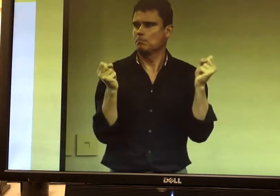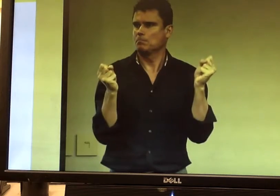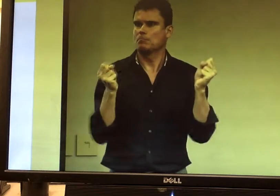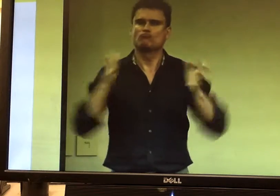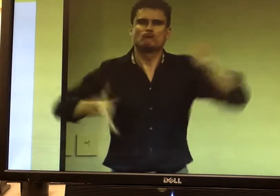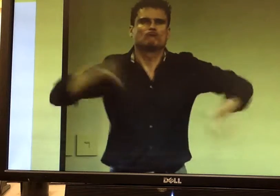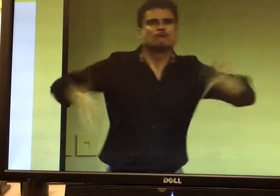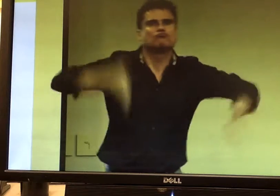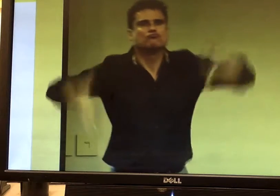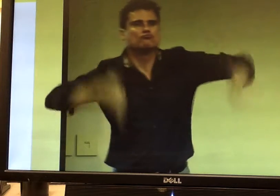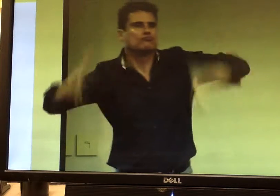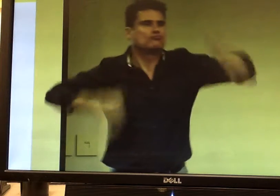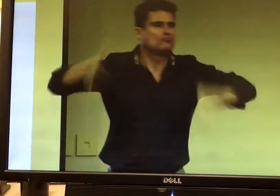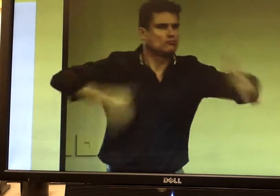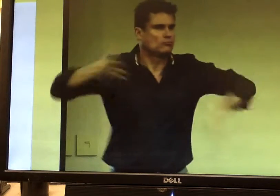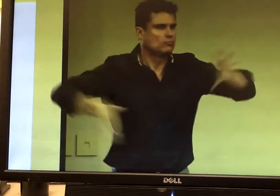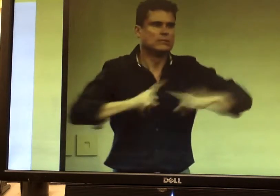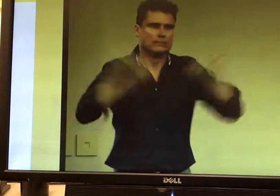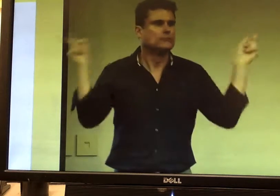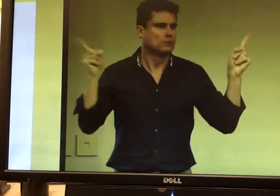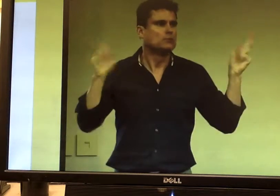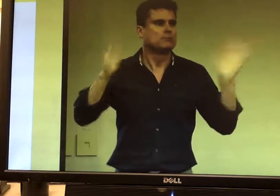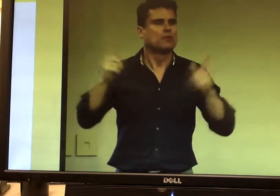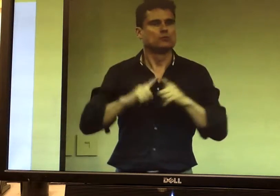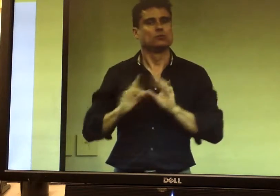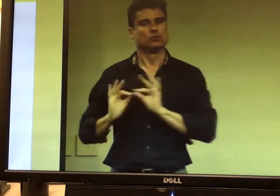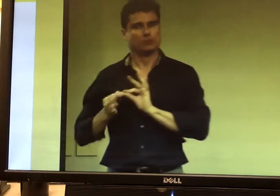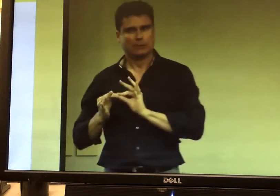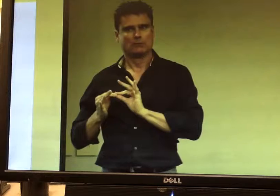then you may be qualified to interpret internationally.